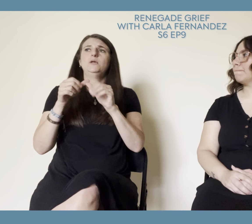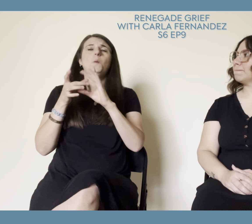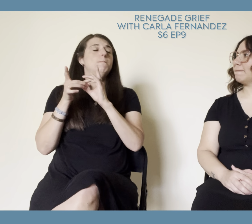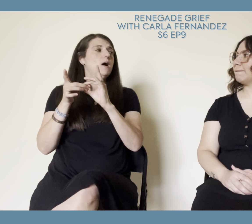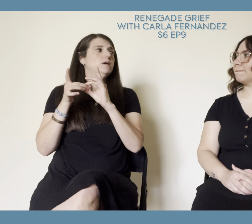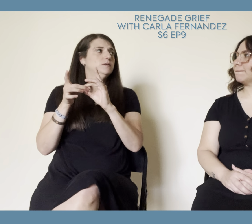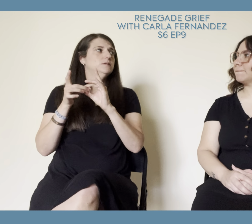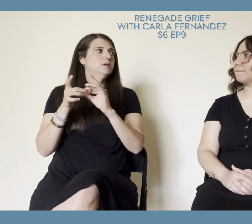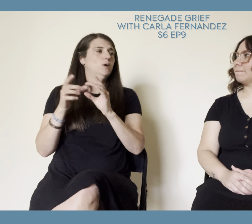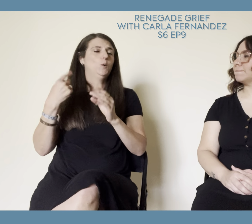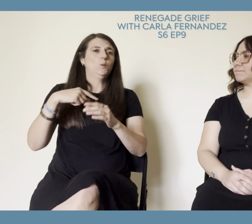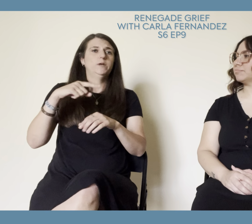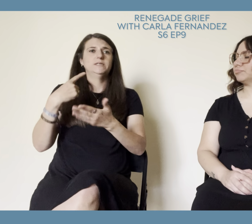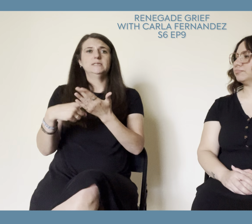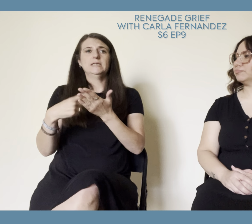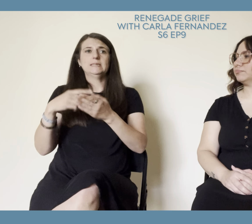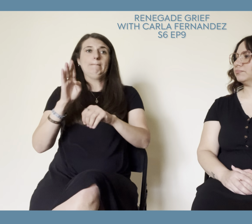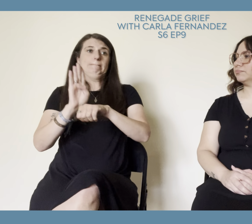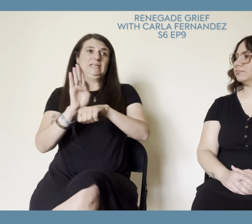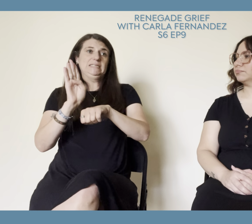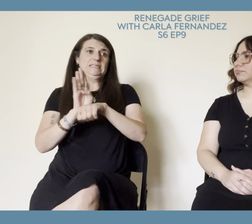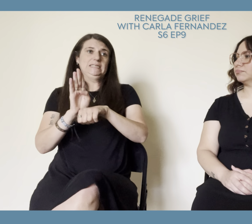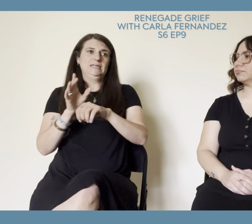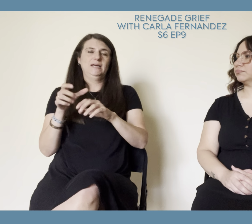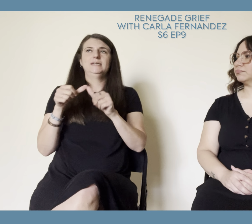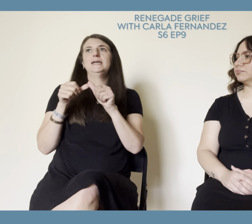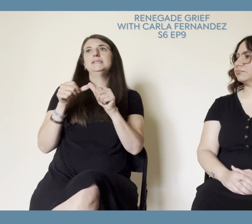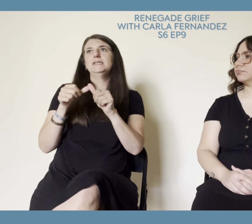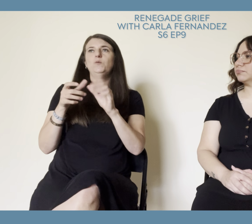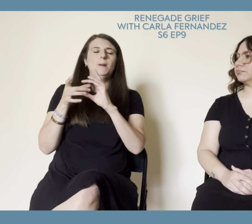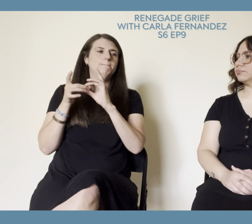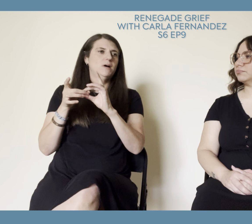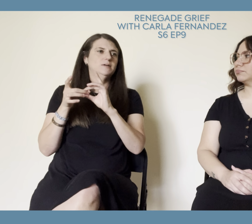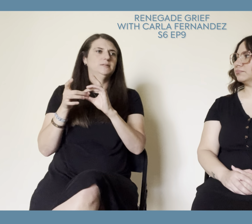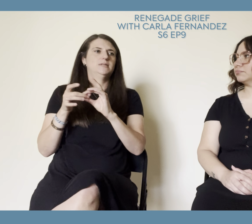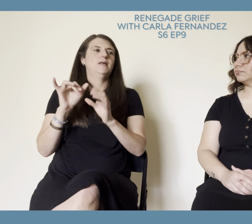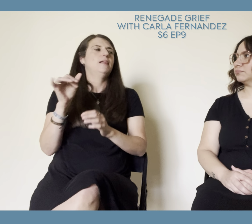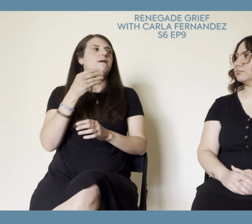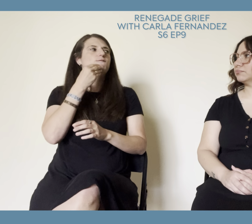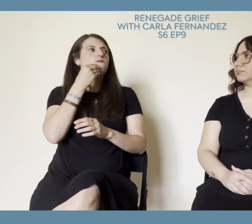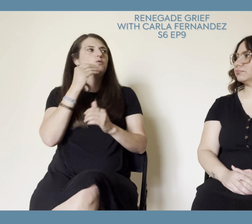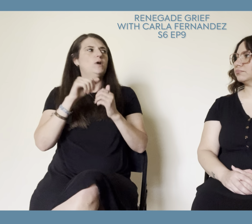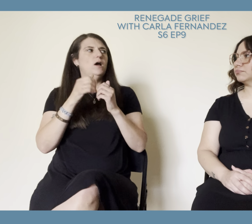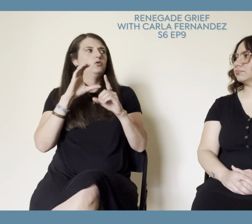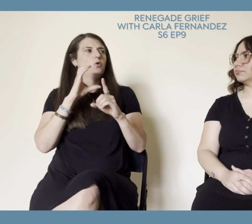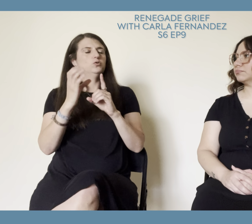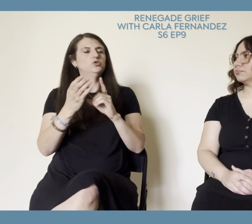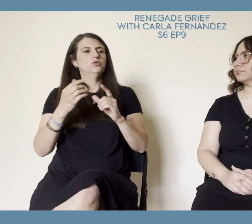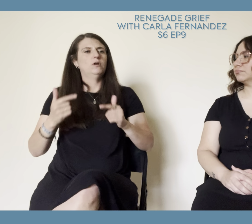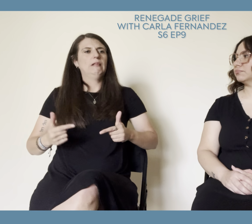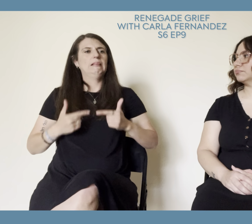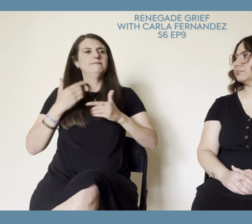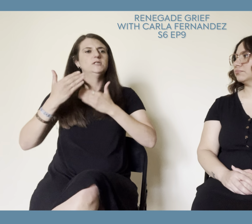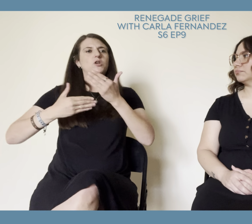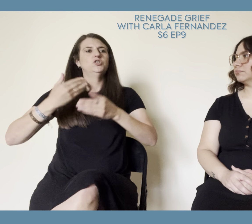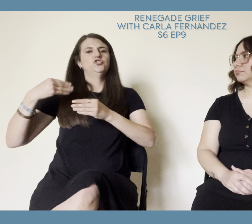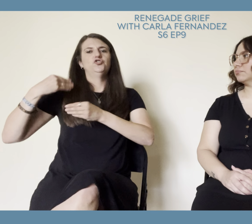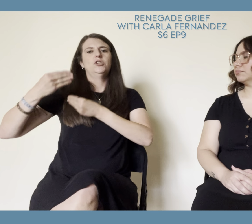the business, like the clinical term of continuing bonds, I think food is like a way that culture lives on generation after generation after generation.